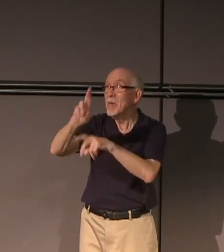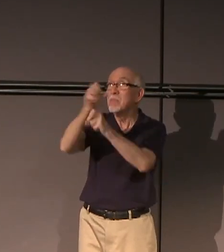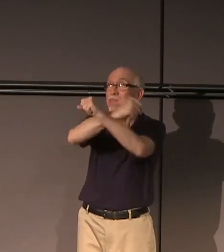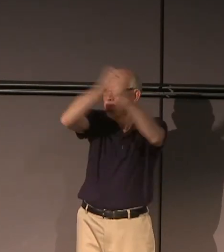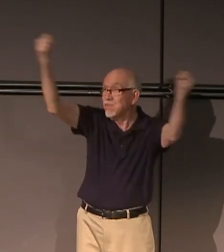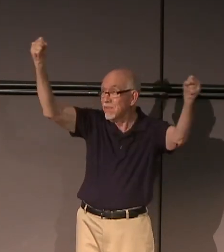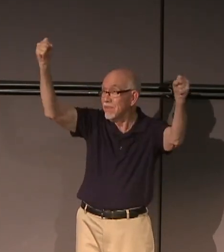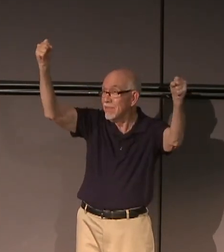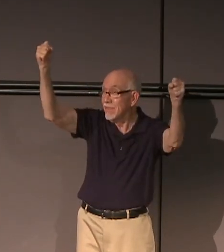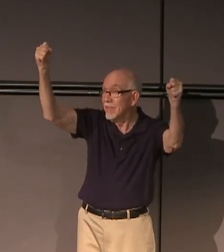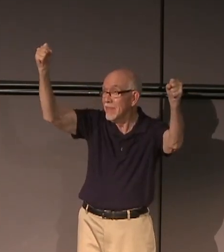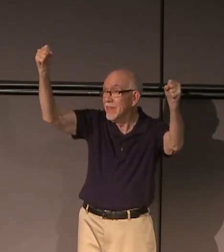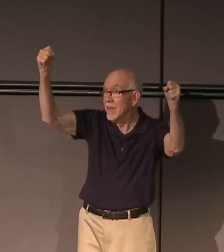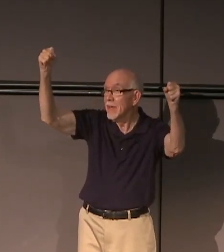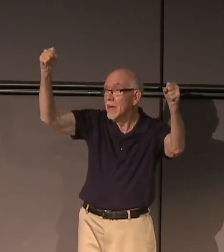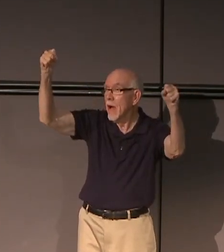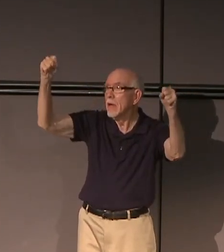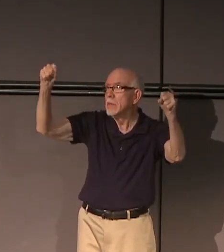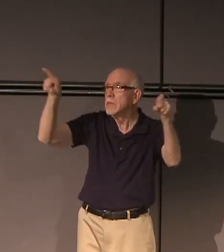that. It exploded soon after takeoff.